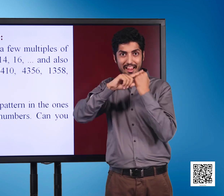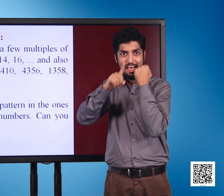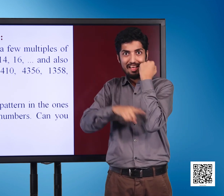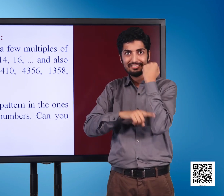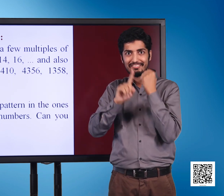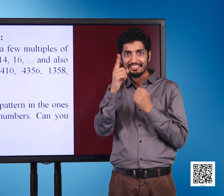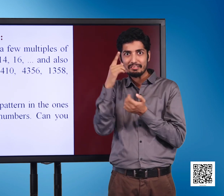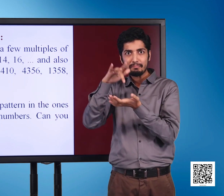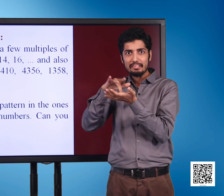2972,